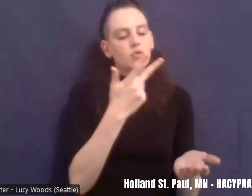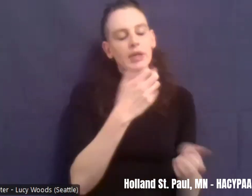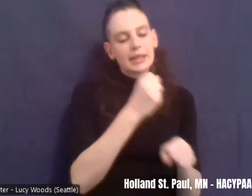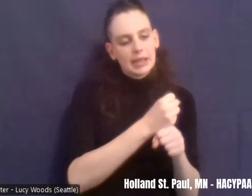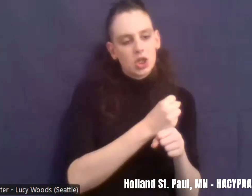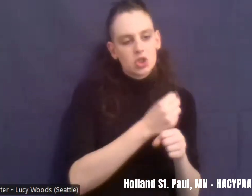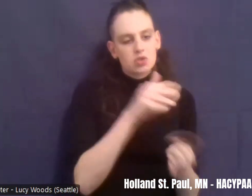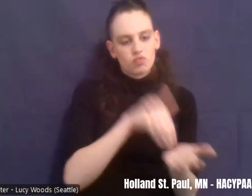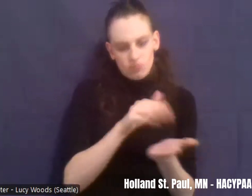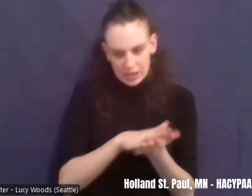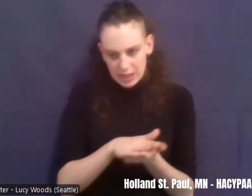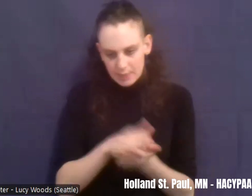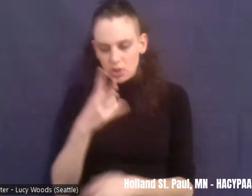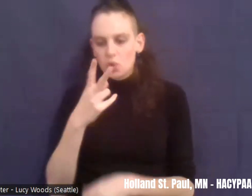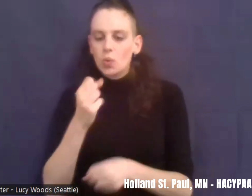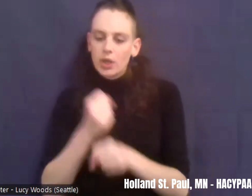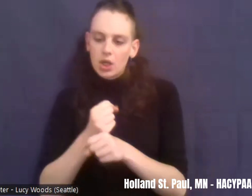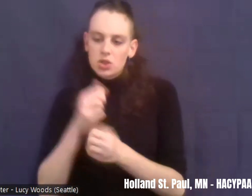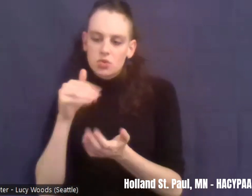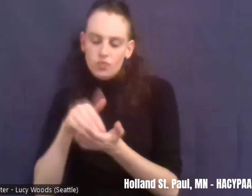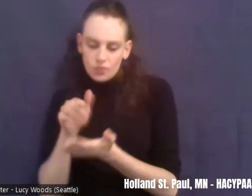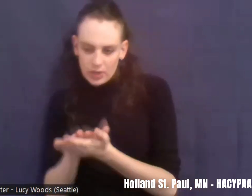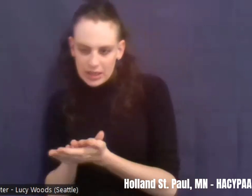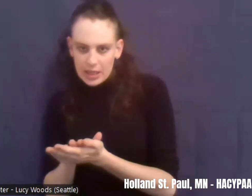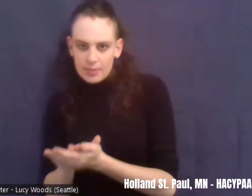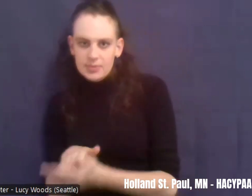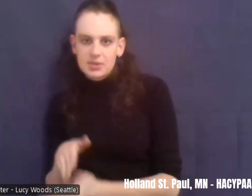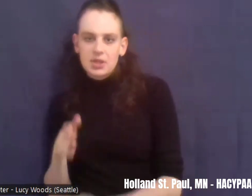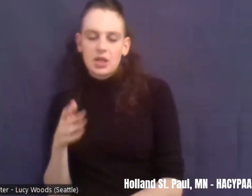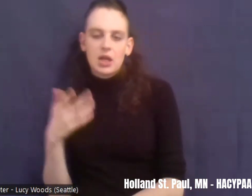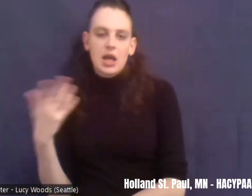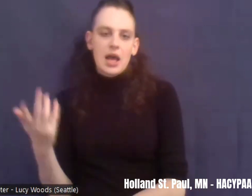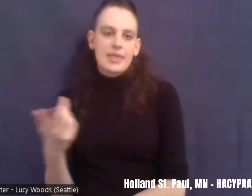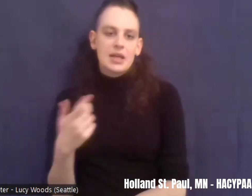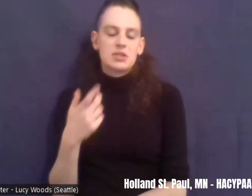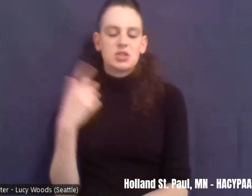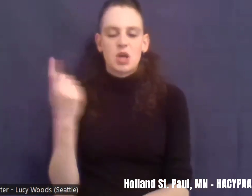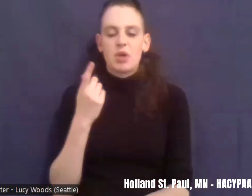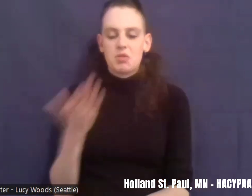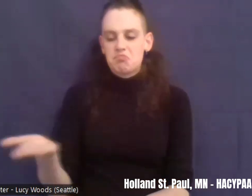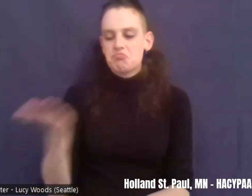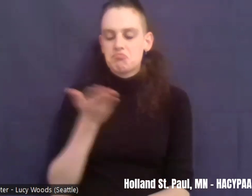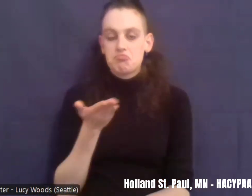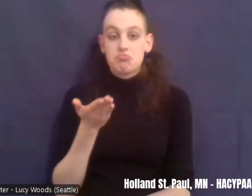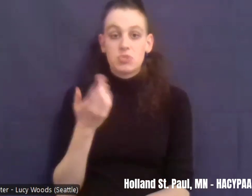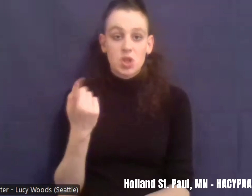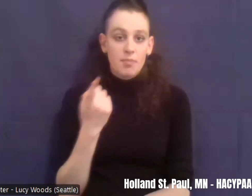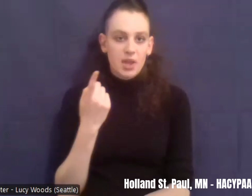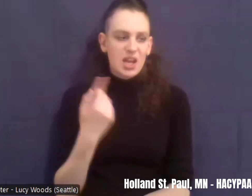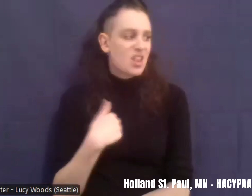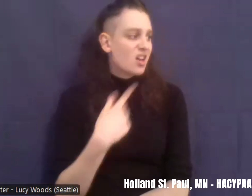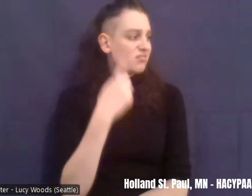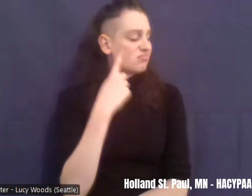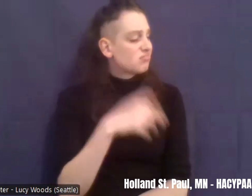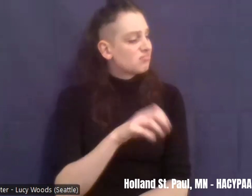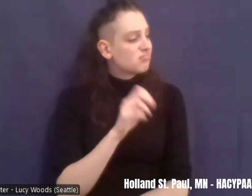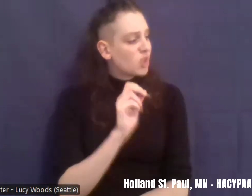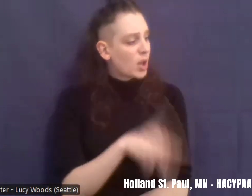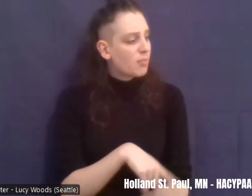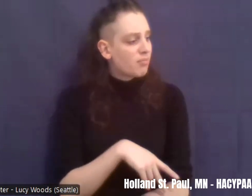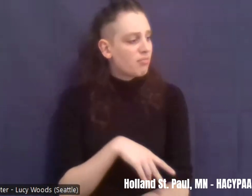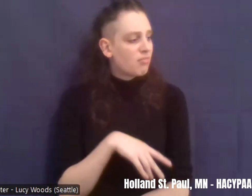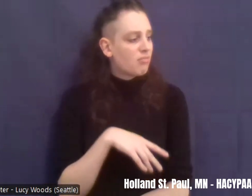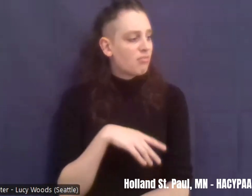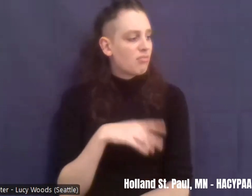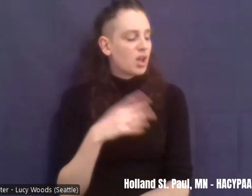happened like that. Like someone offered me something and I realized I had no spiritual defense. Like it was just like, that sounds like a great idea. I love the idea of getting drunk and eating breakfast burritos